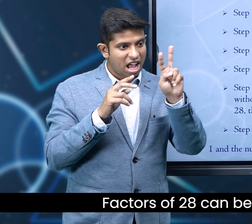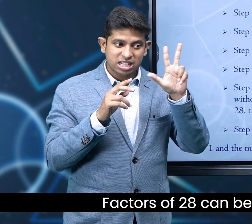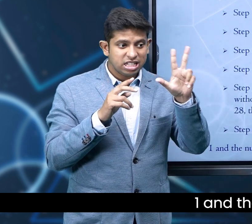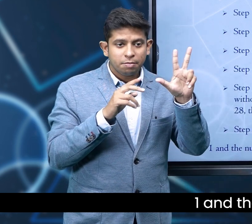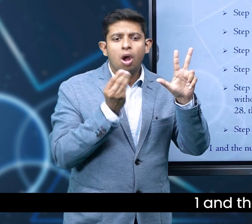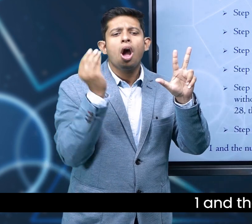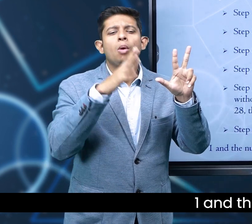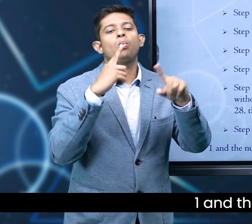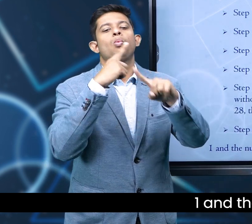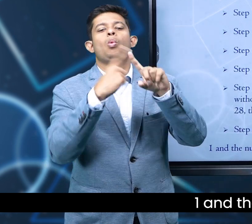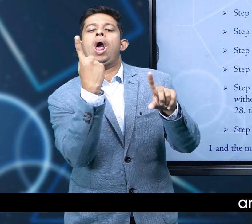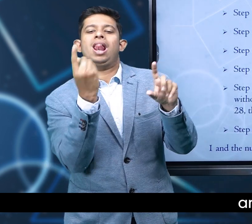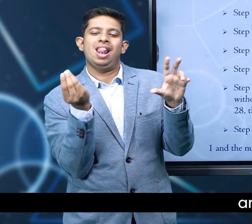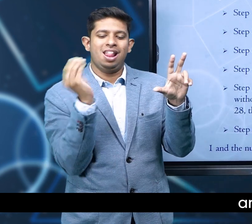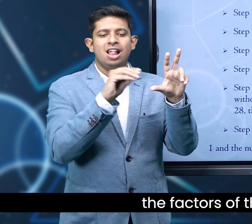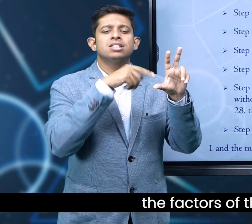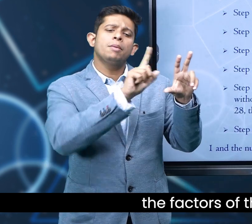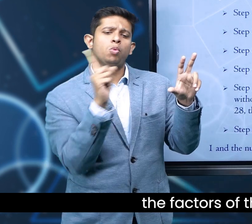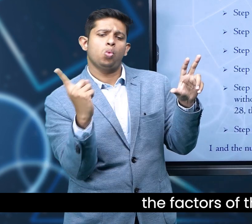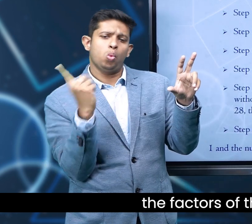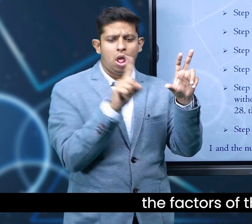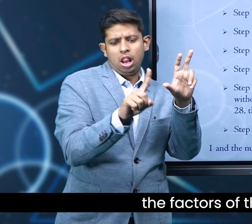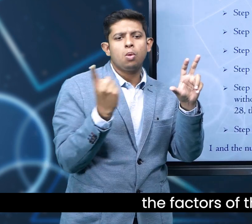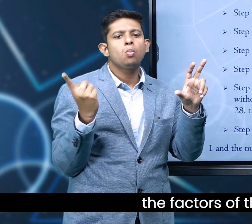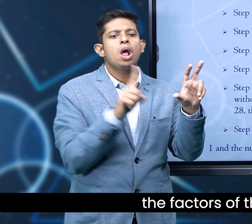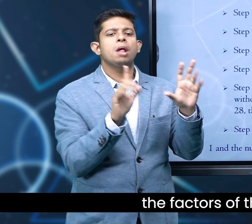One and the number itself are always the factors of the respective number.